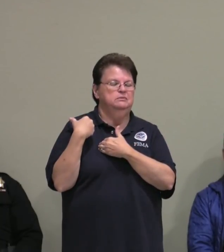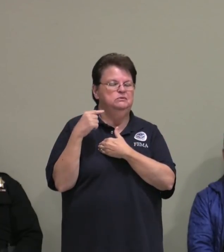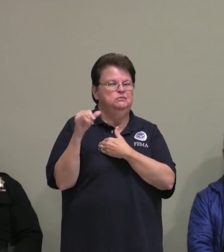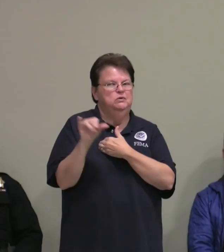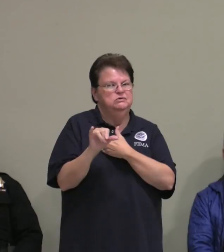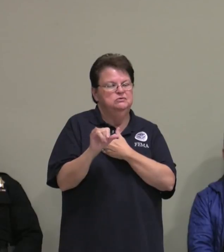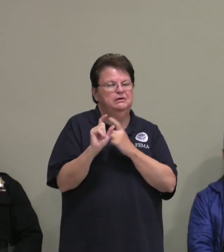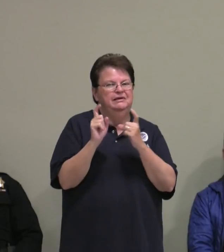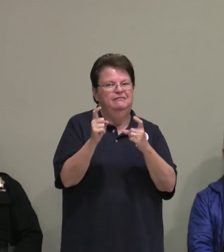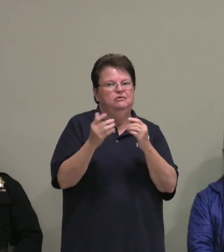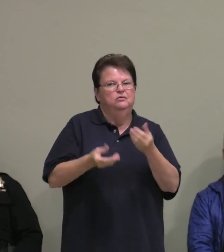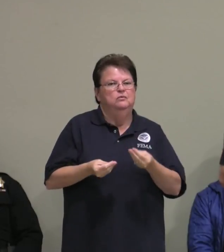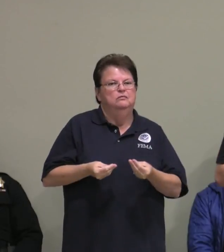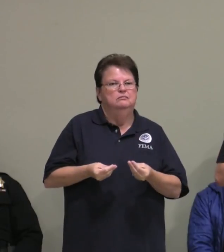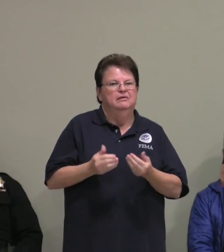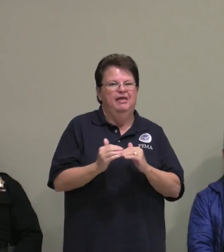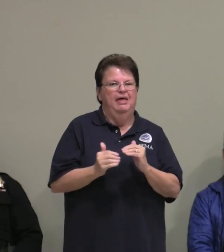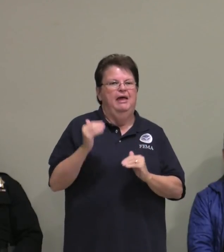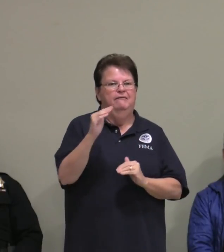well as giving you advance money.